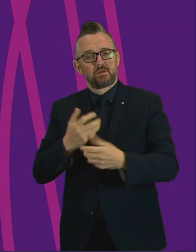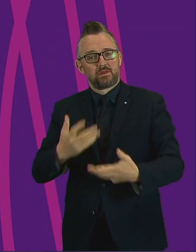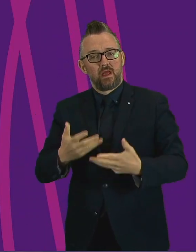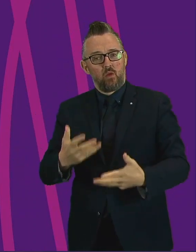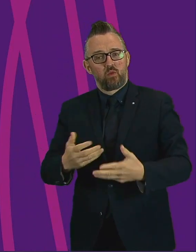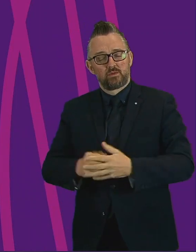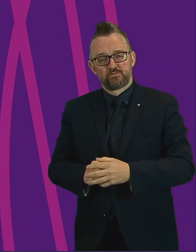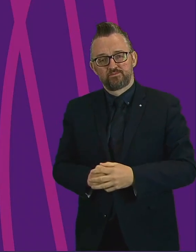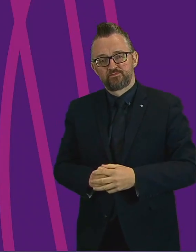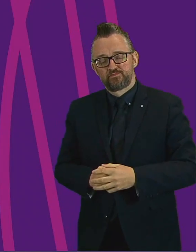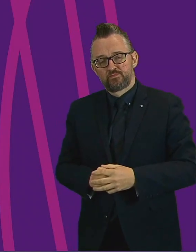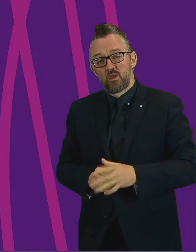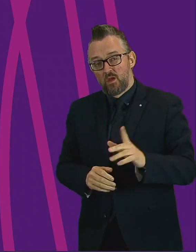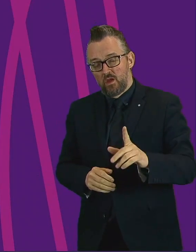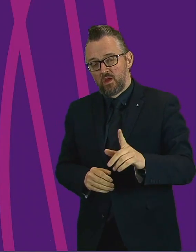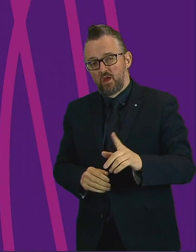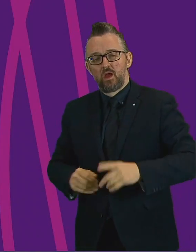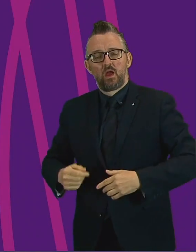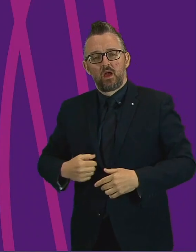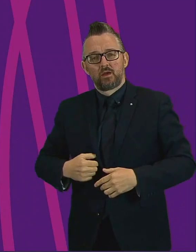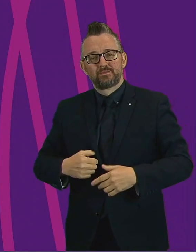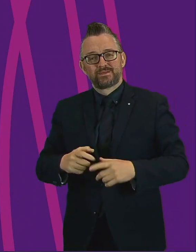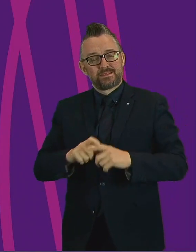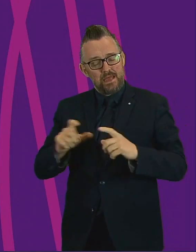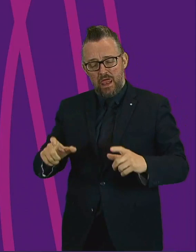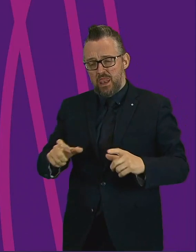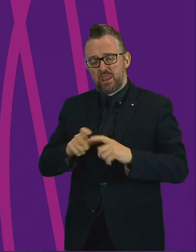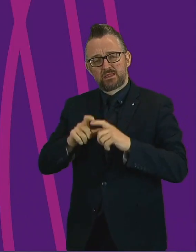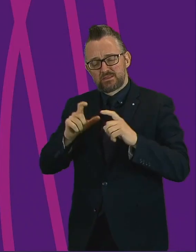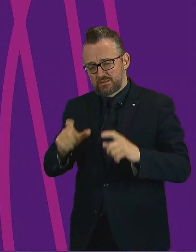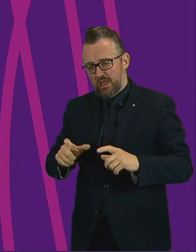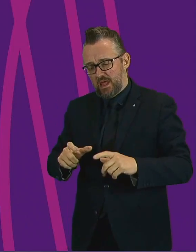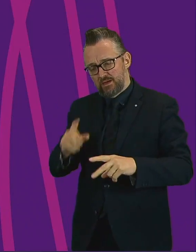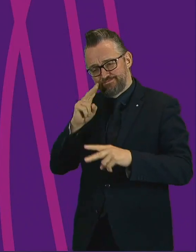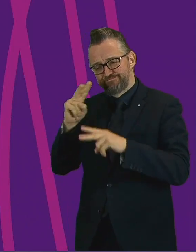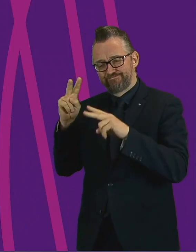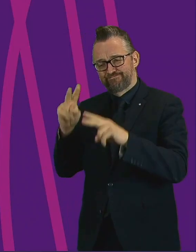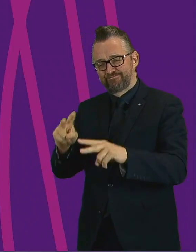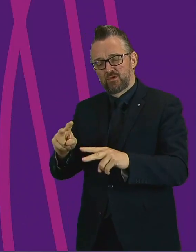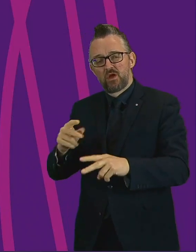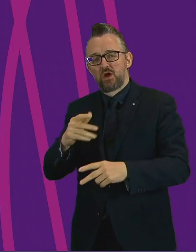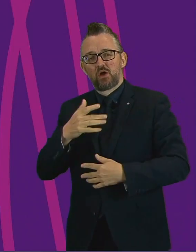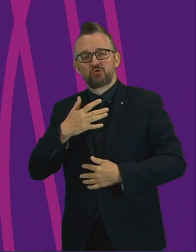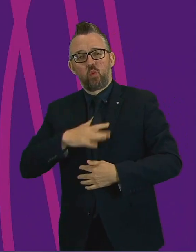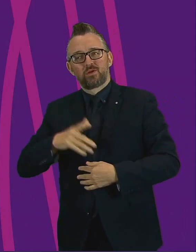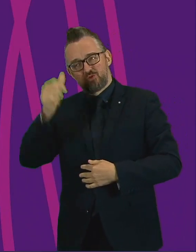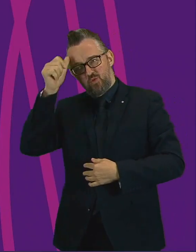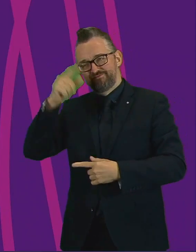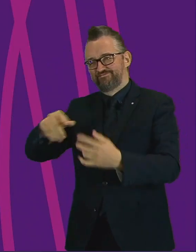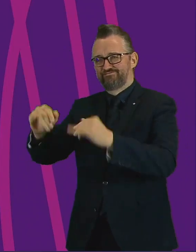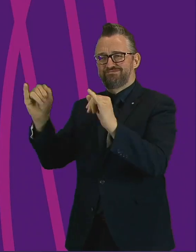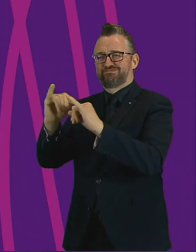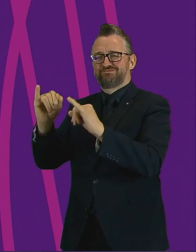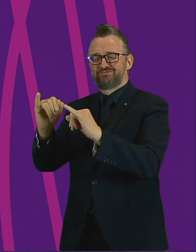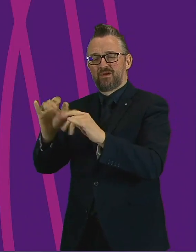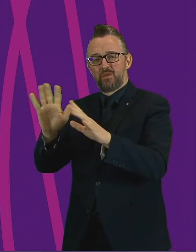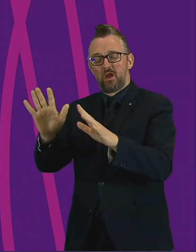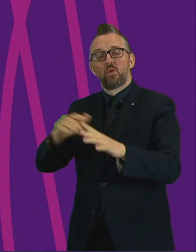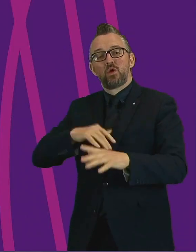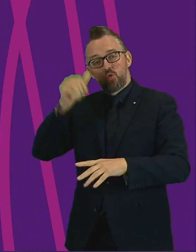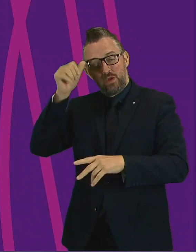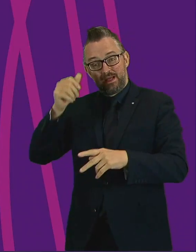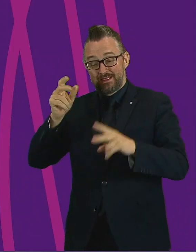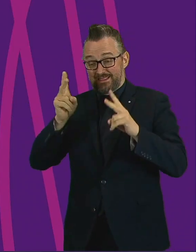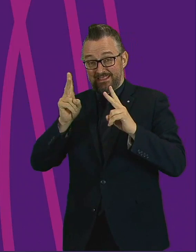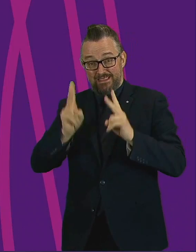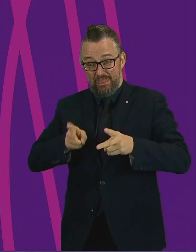handling this. But we also see, again, without minimising the tragedy of what we are dealing with here, we see the number of deaths